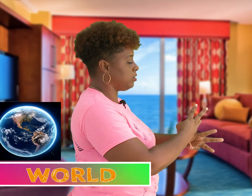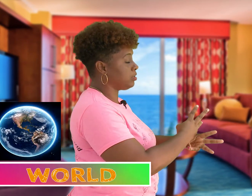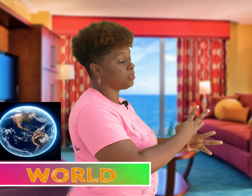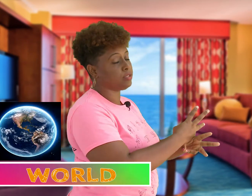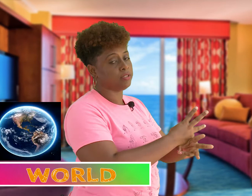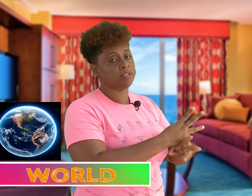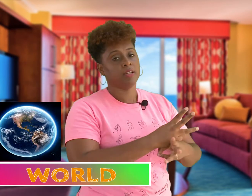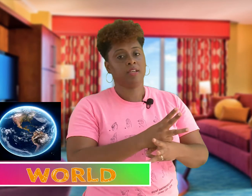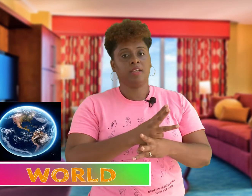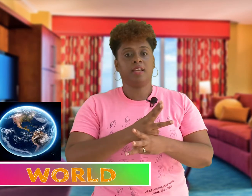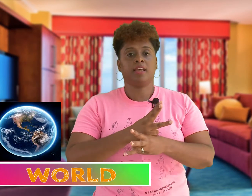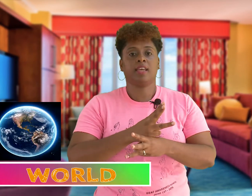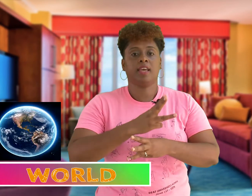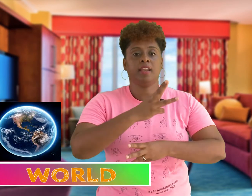World. Again.